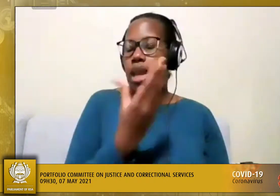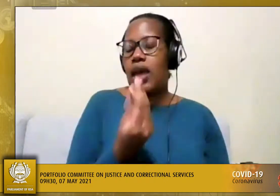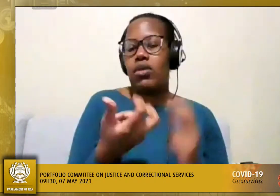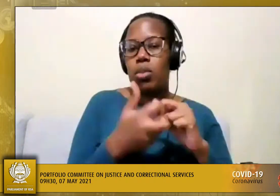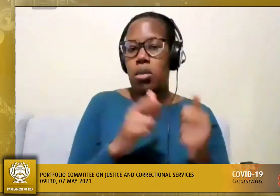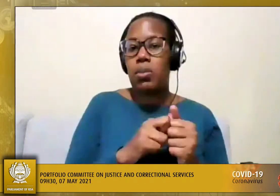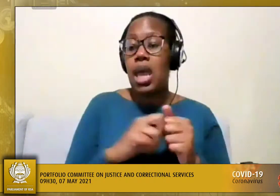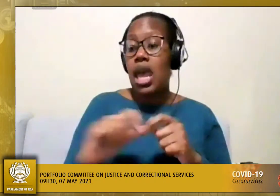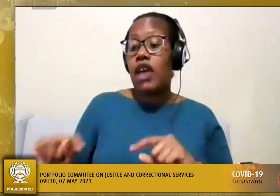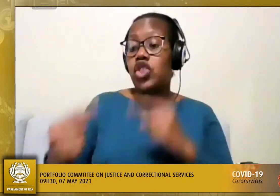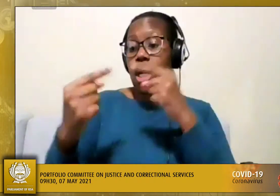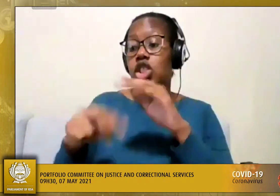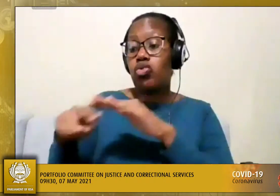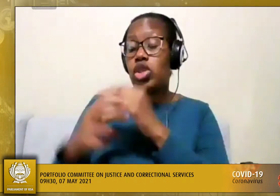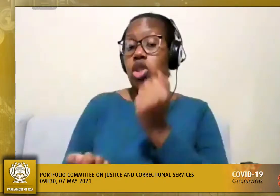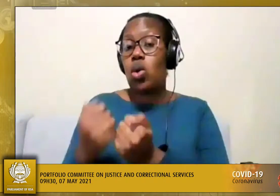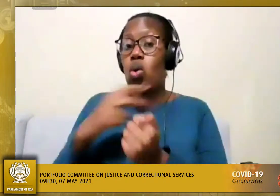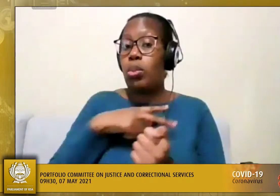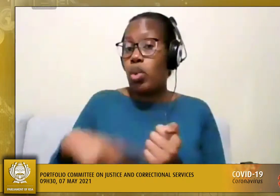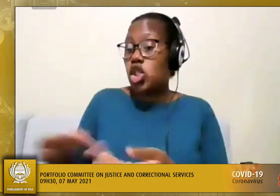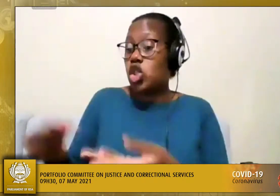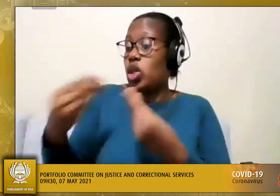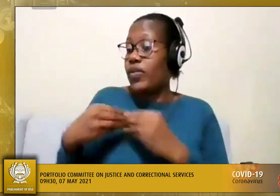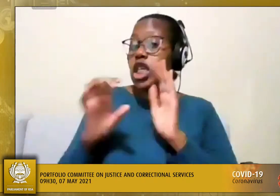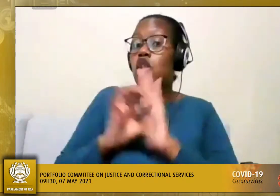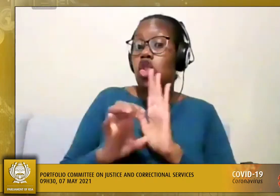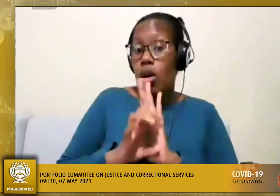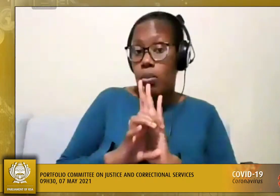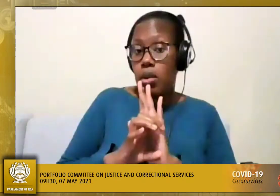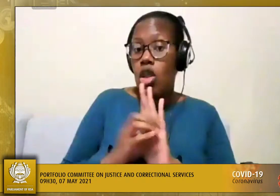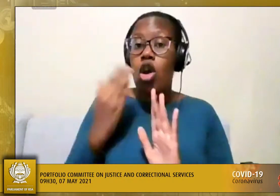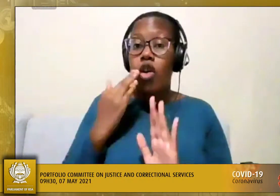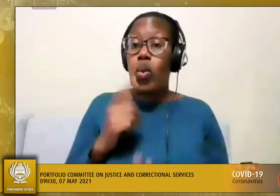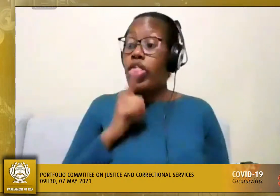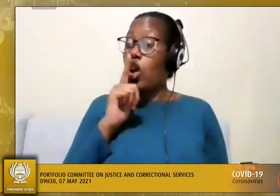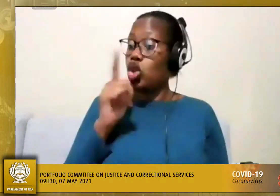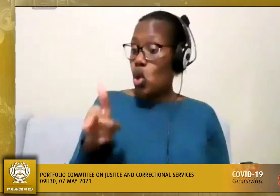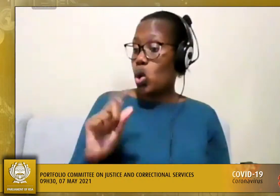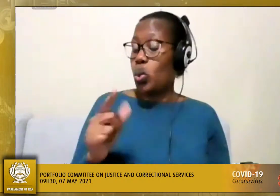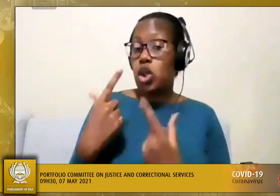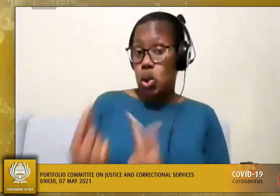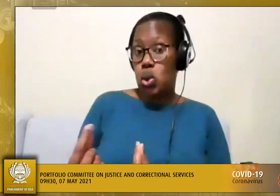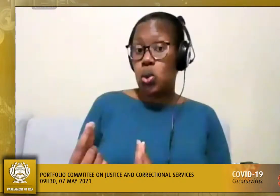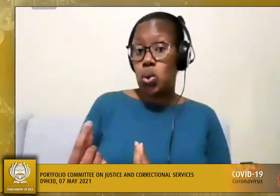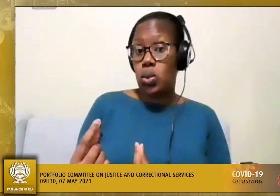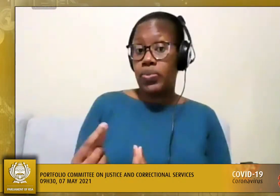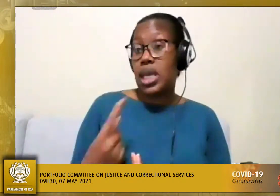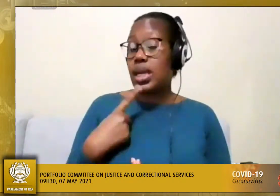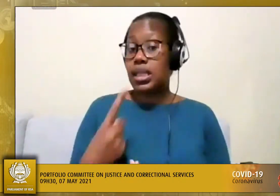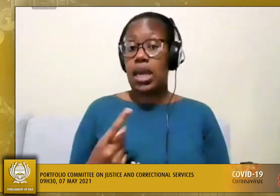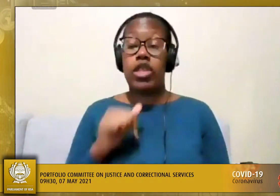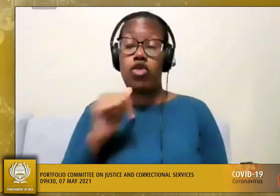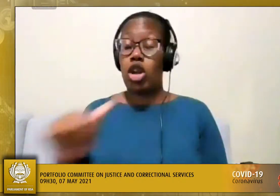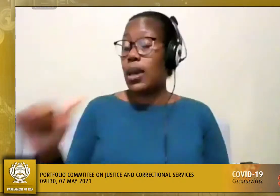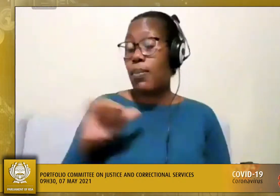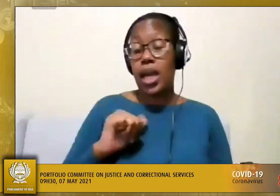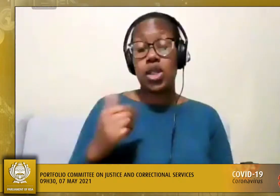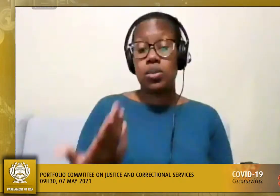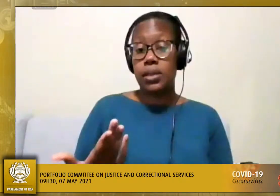Regional Court presidents as to give us examples of when they've been told what to do as they claim they haven't come back to me